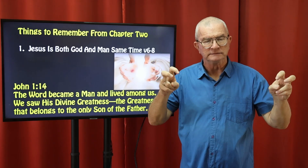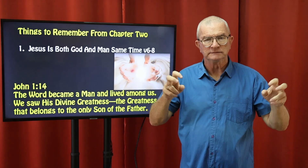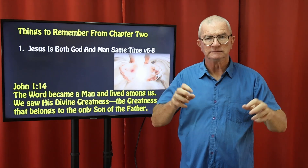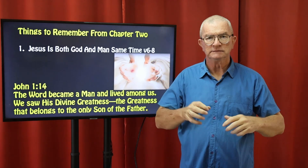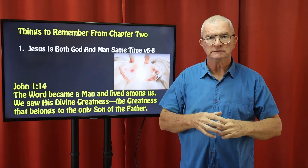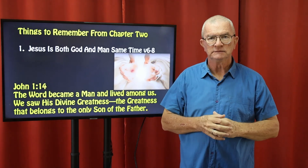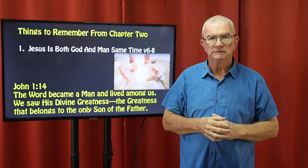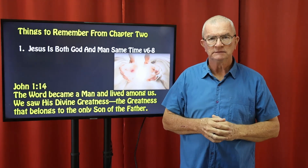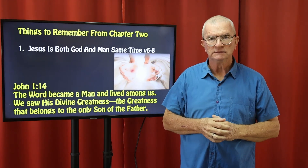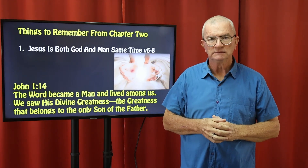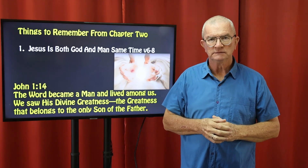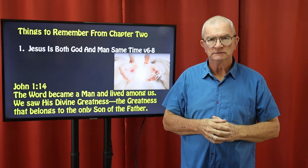topic.